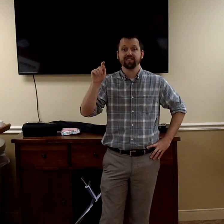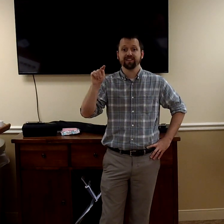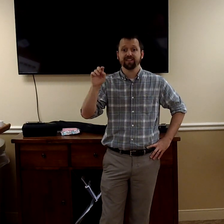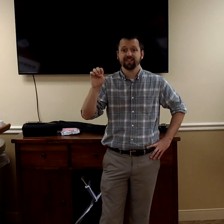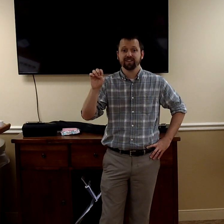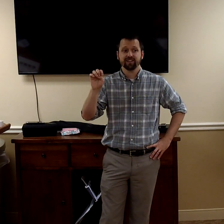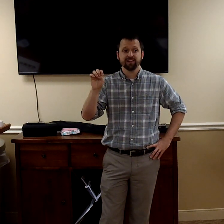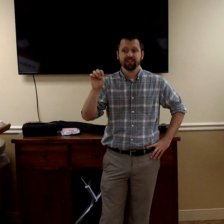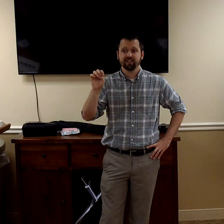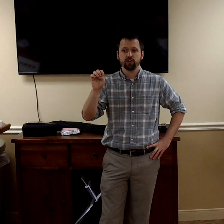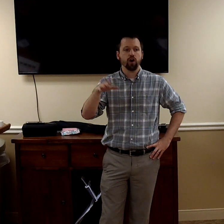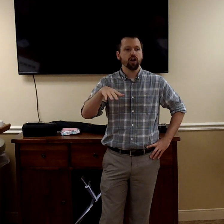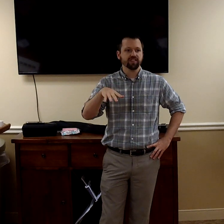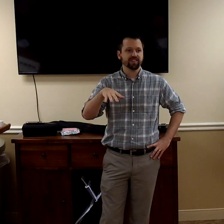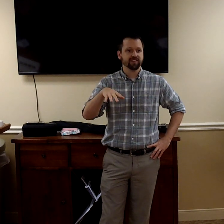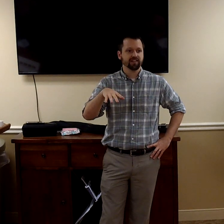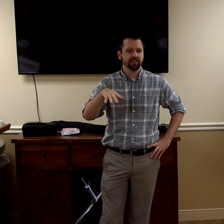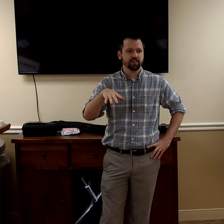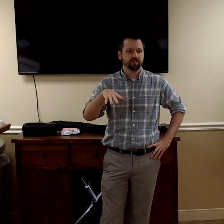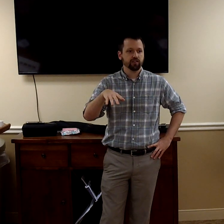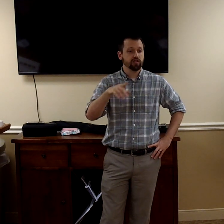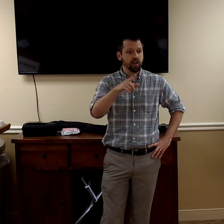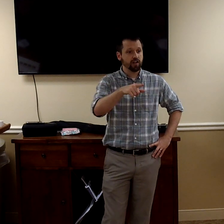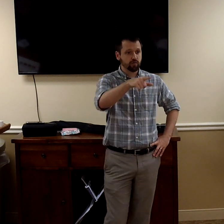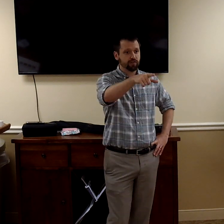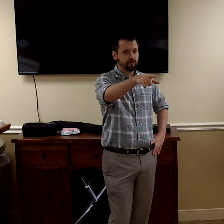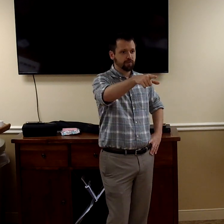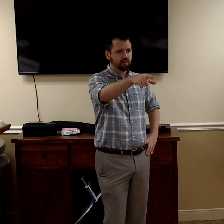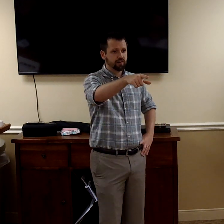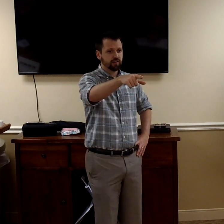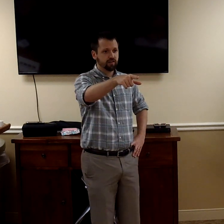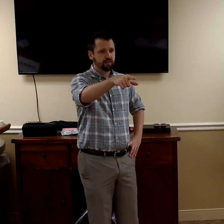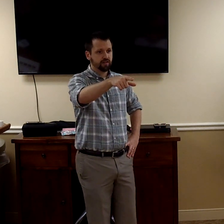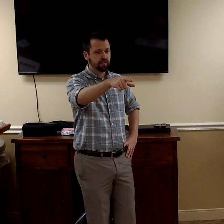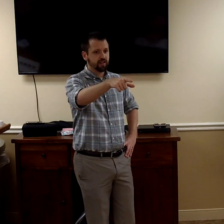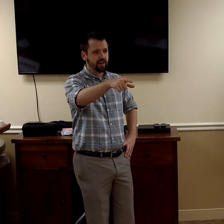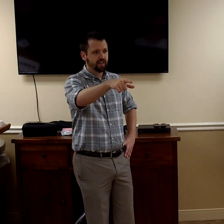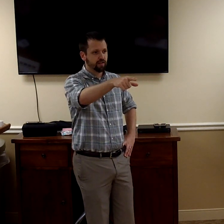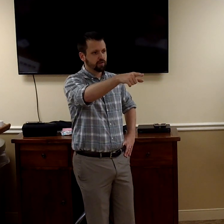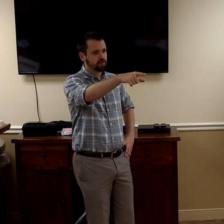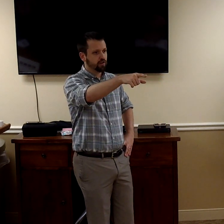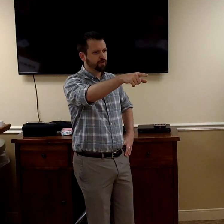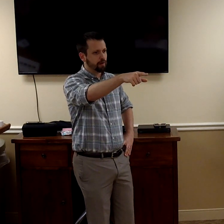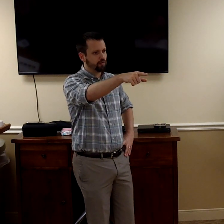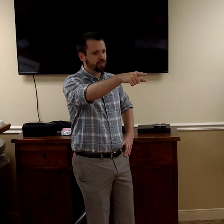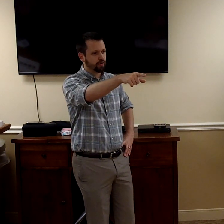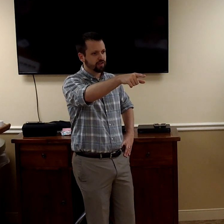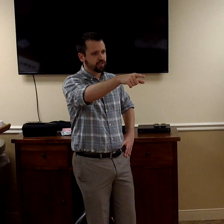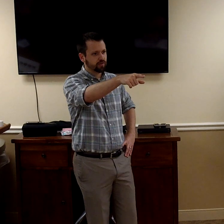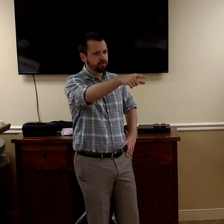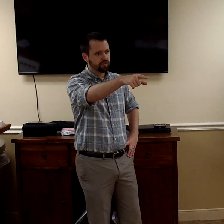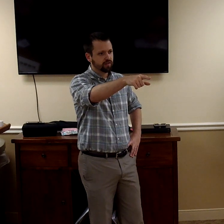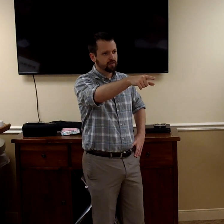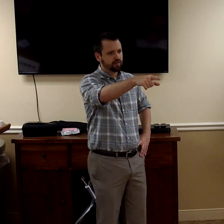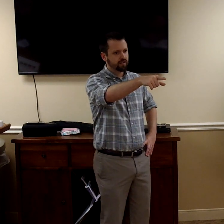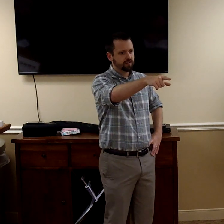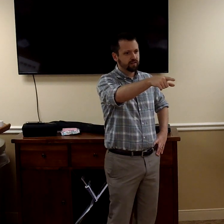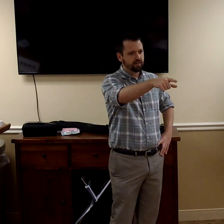aunt? I say. No, aunt. Yeah, aunt. You say aunt. Where are you from? I'm from Connecticut. Connecticut. But you're from up north, though, aren't you? I'm from